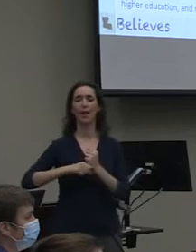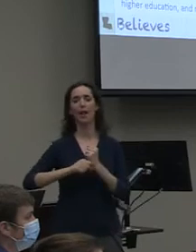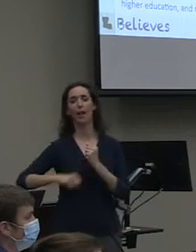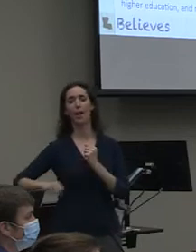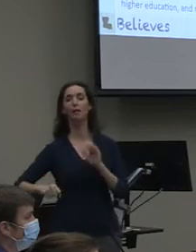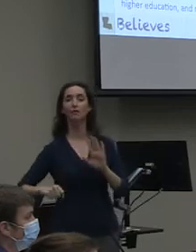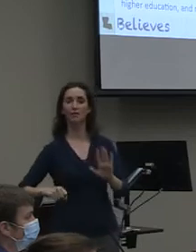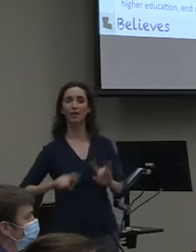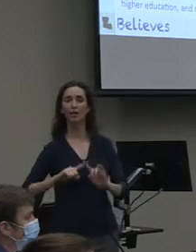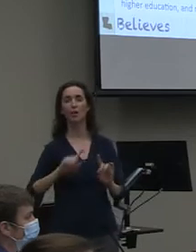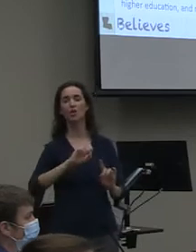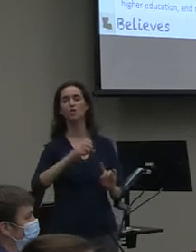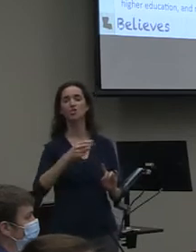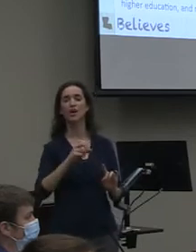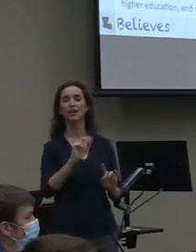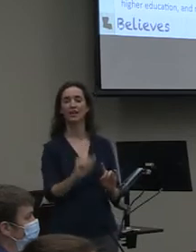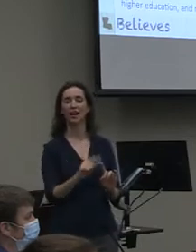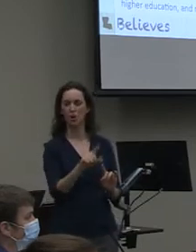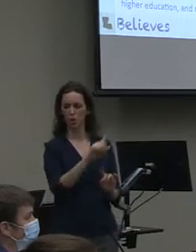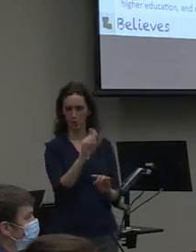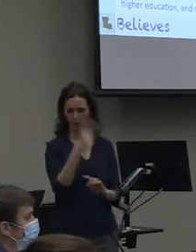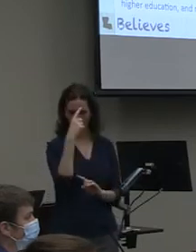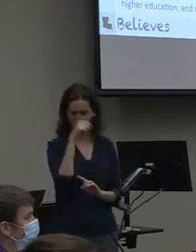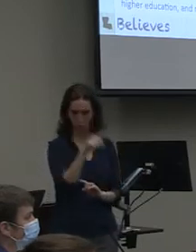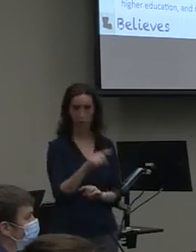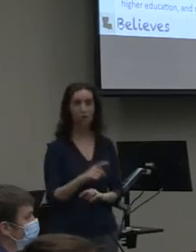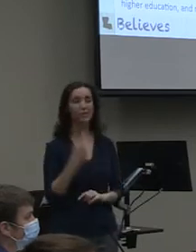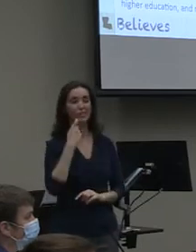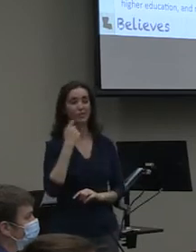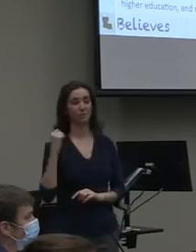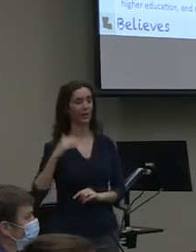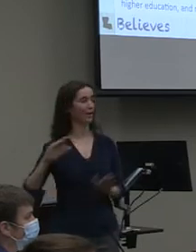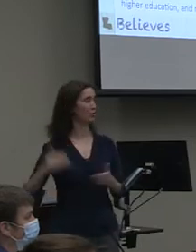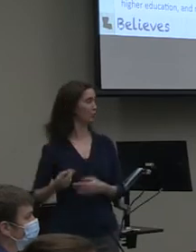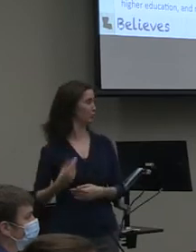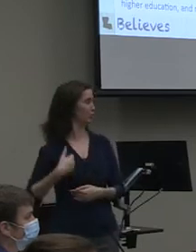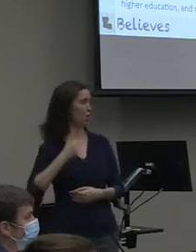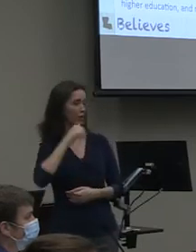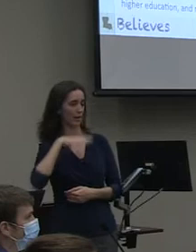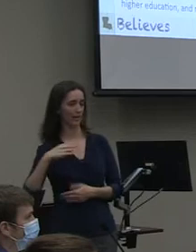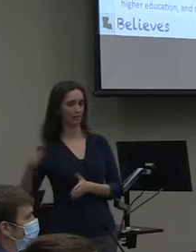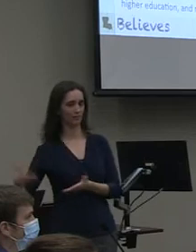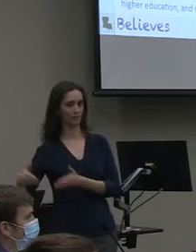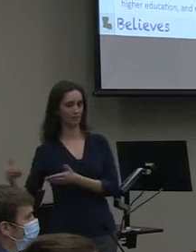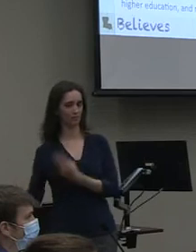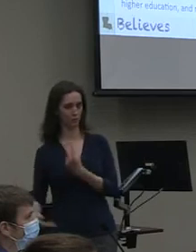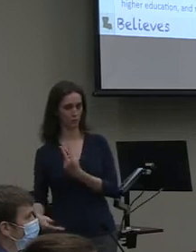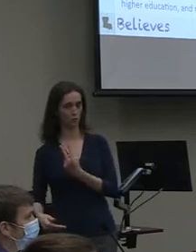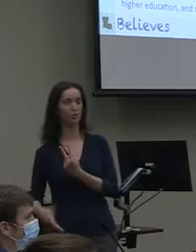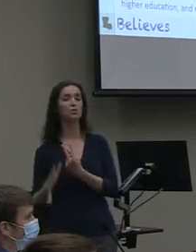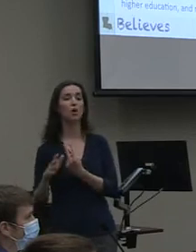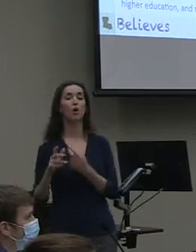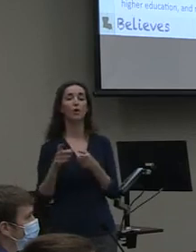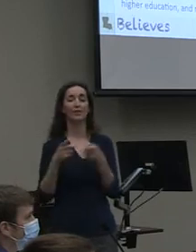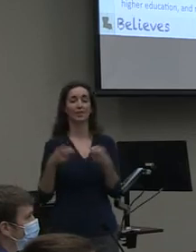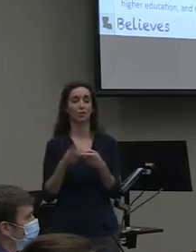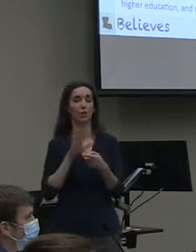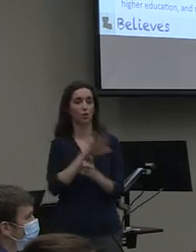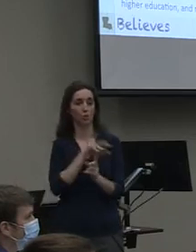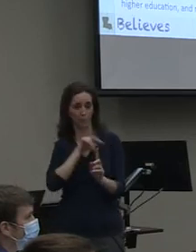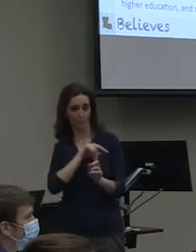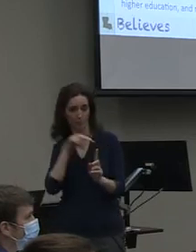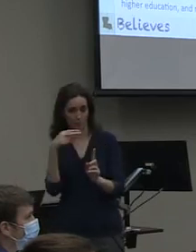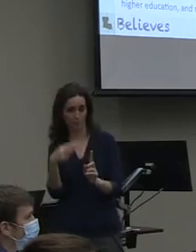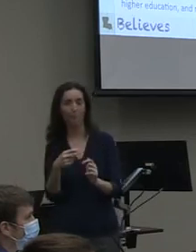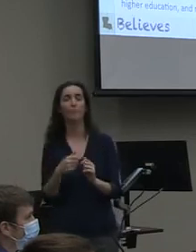Shanna, just a question for you. You introduced the two young ladies in the back. So from a district perspective, what type